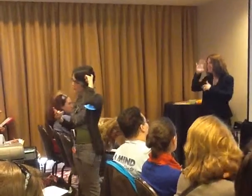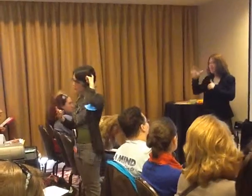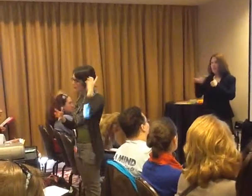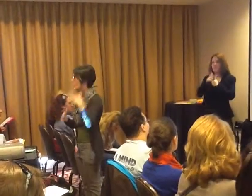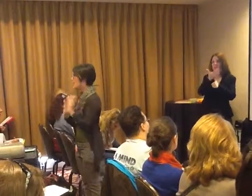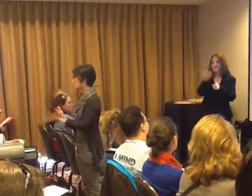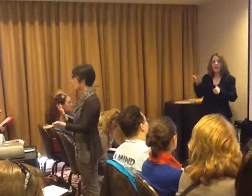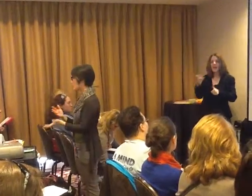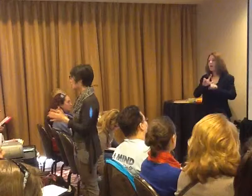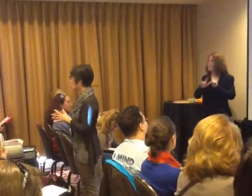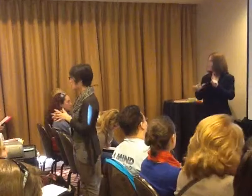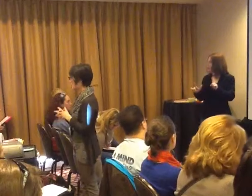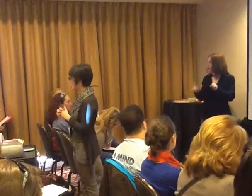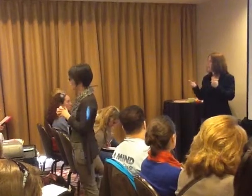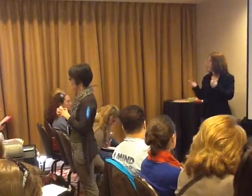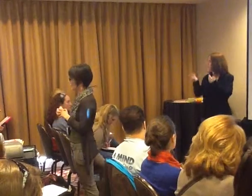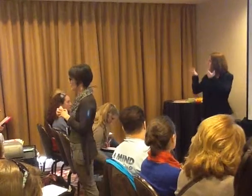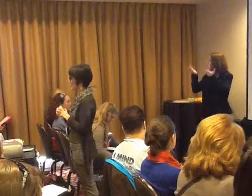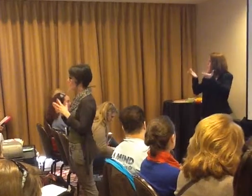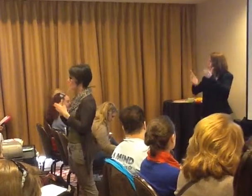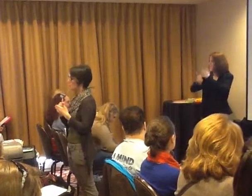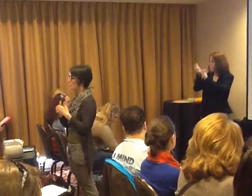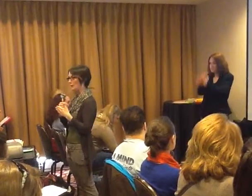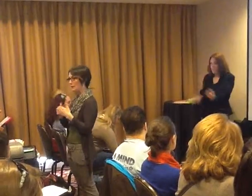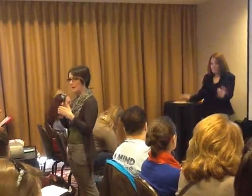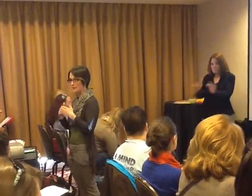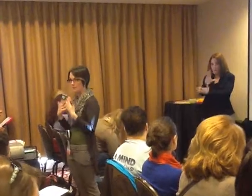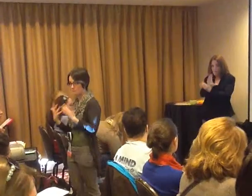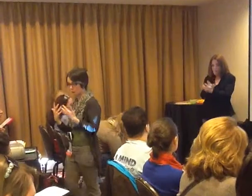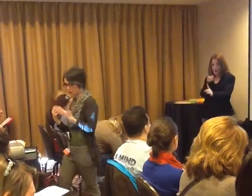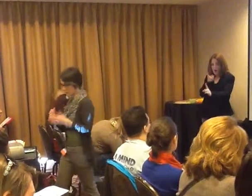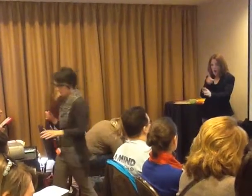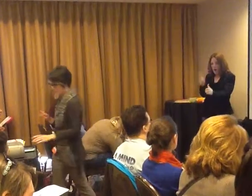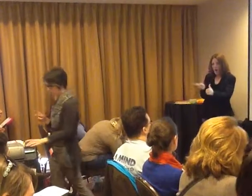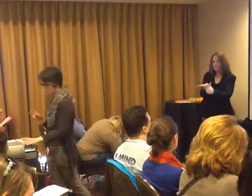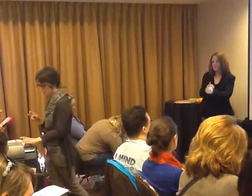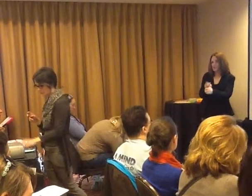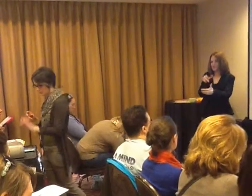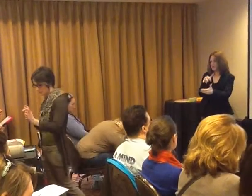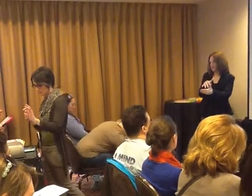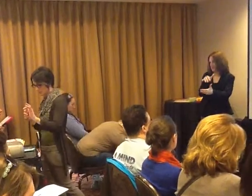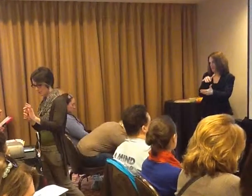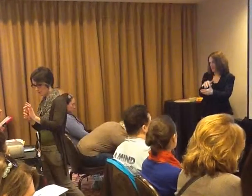first thing. But they were recommending that you study the most important thing first.